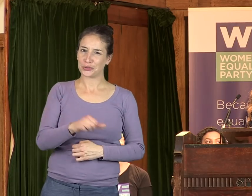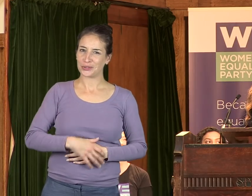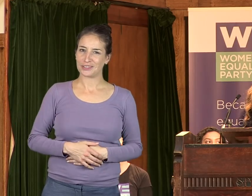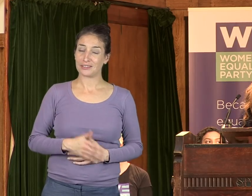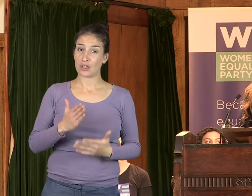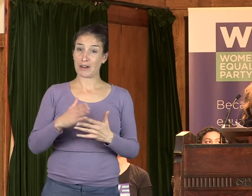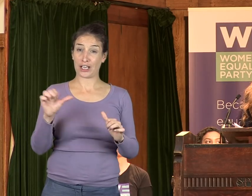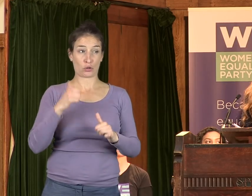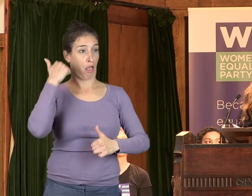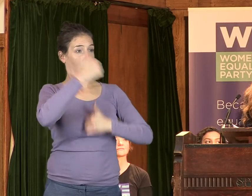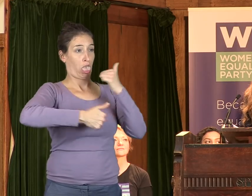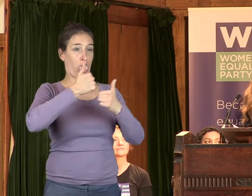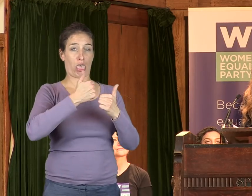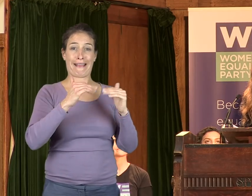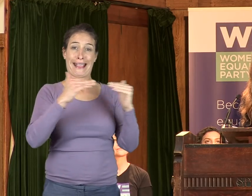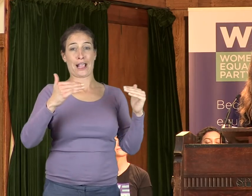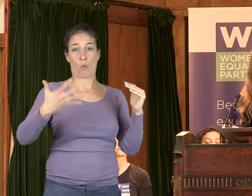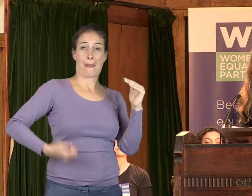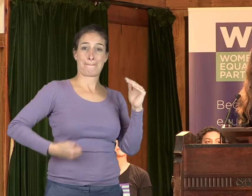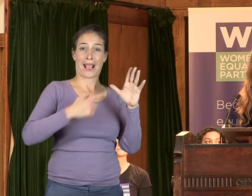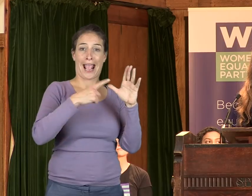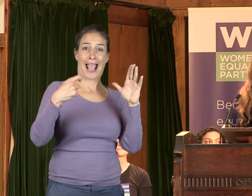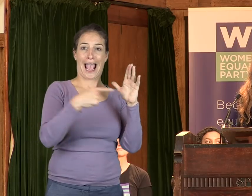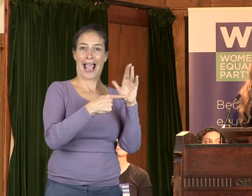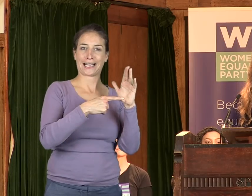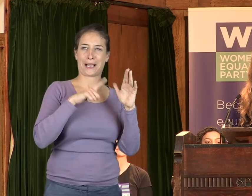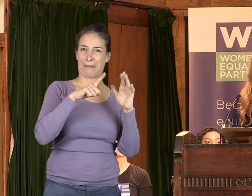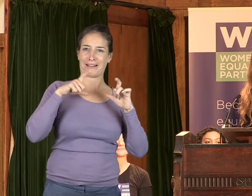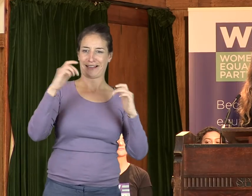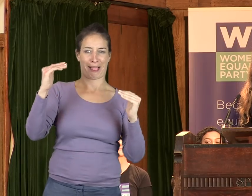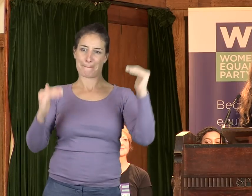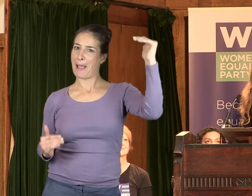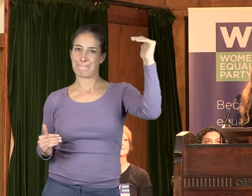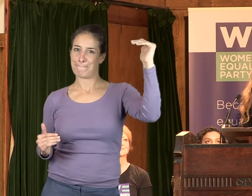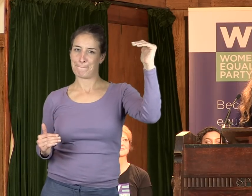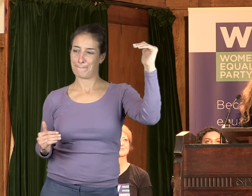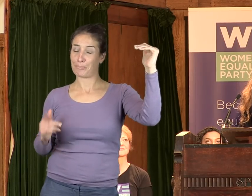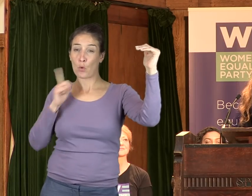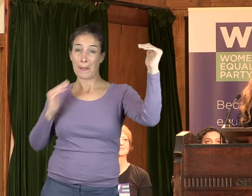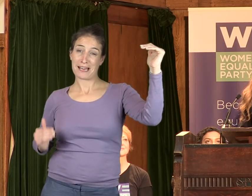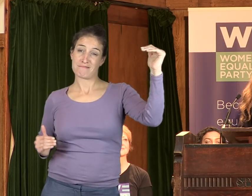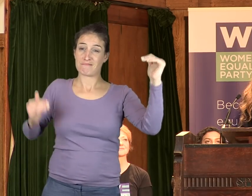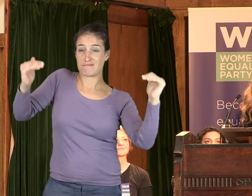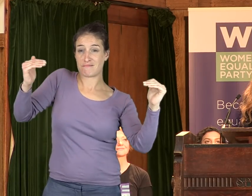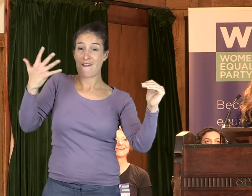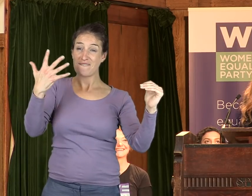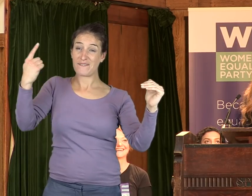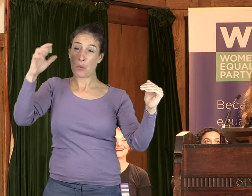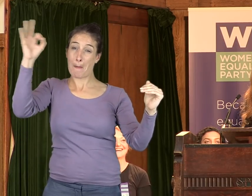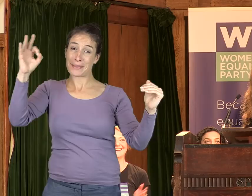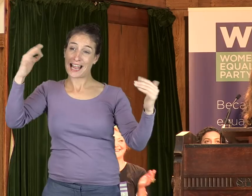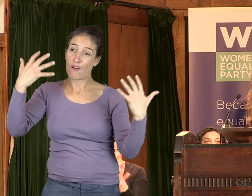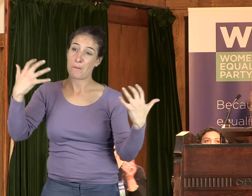are still guaranteed to get paid 19% less than men. We're 51% of the population, and we're not happy.